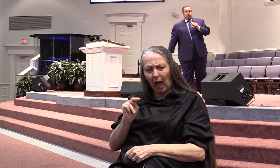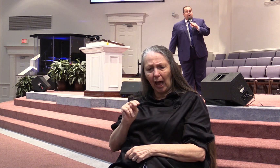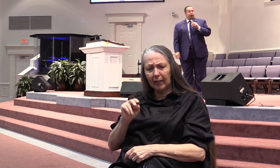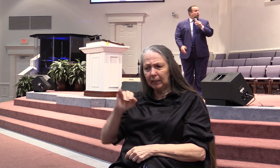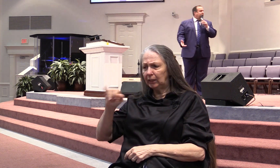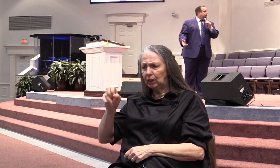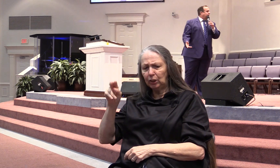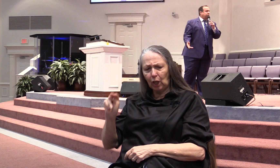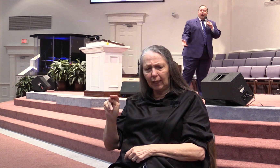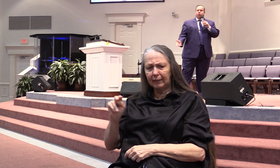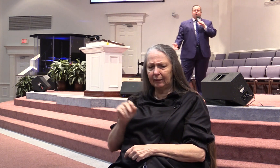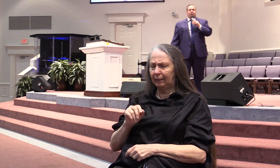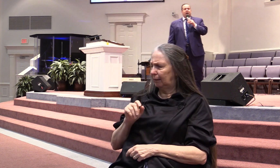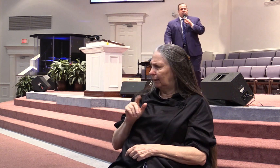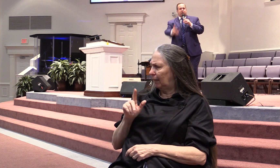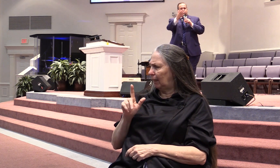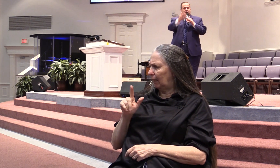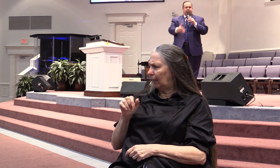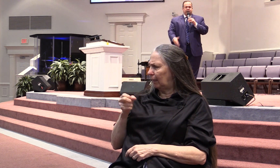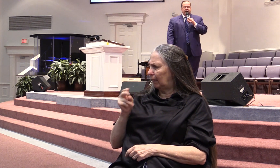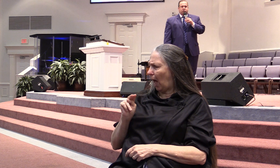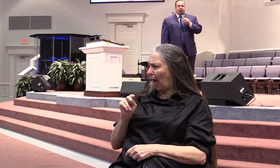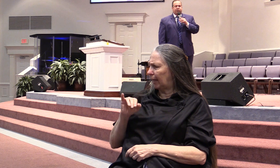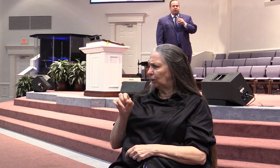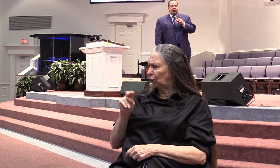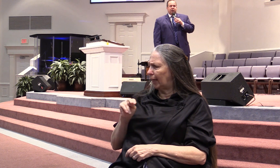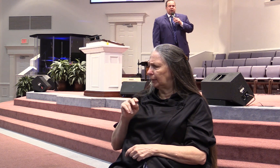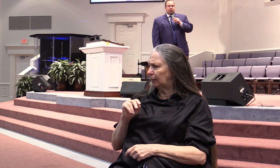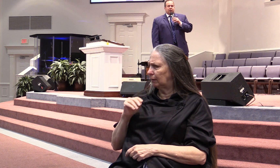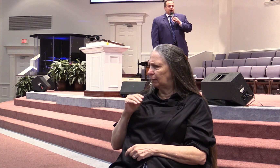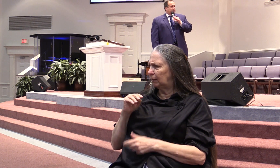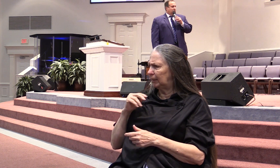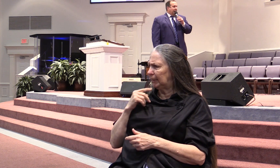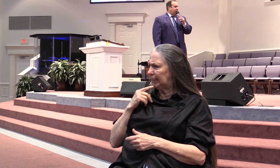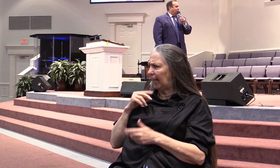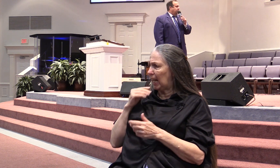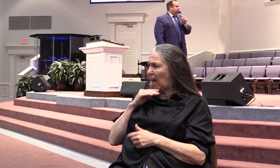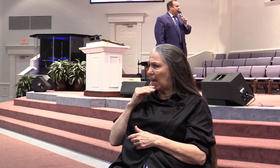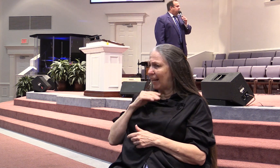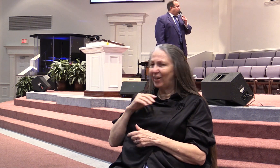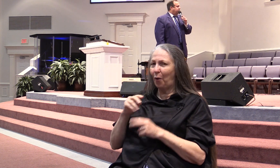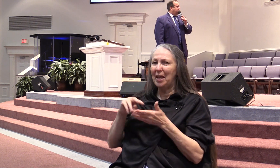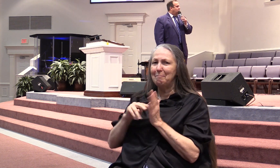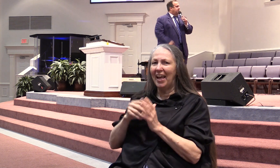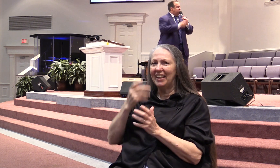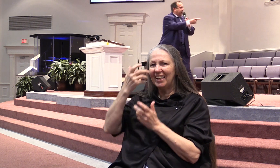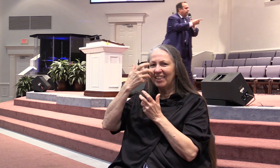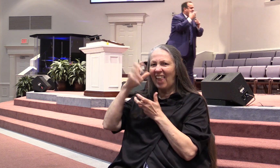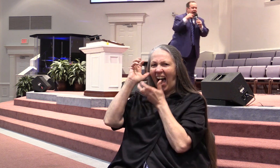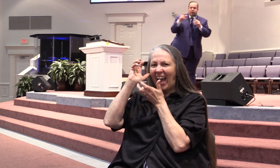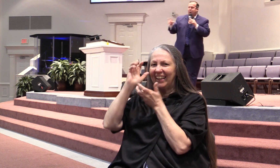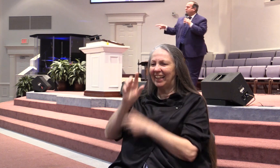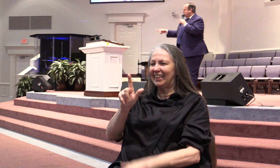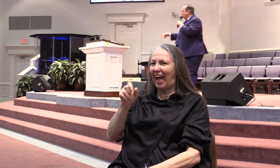here earlier, and all I could think was, when I grew up, Lion Johnson was somebody you didn't trust. Don't buy a car from old Lion Johnson, you know, but to them